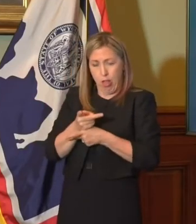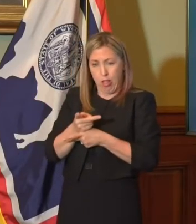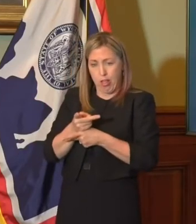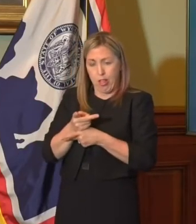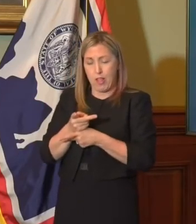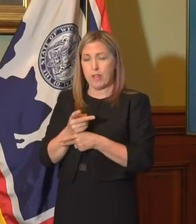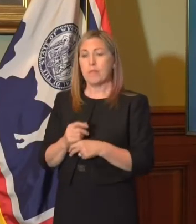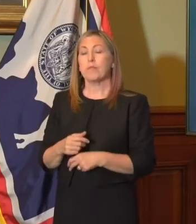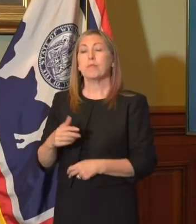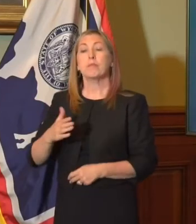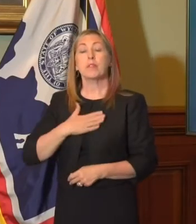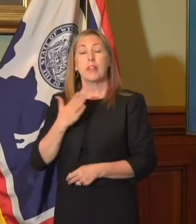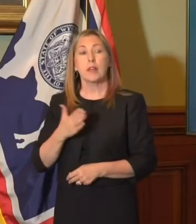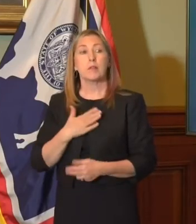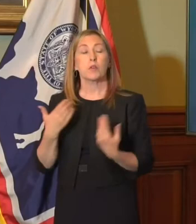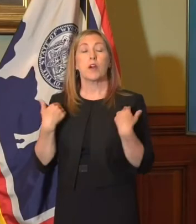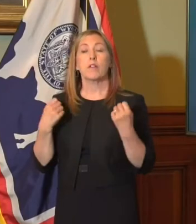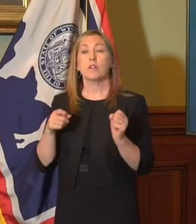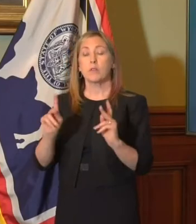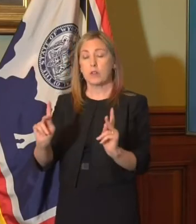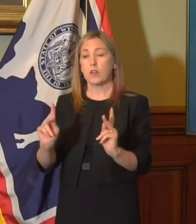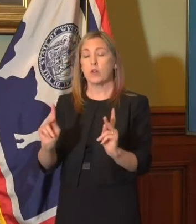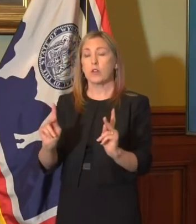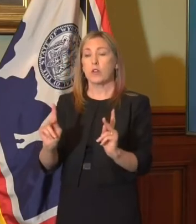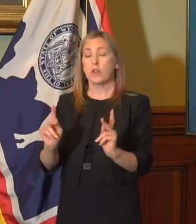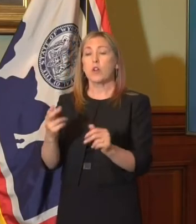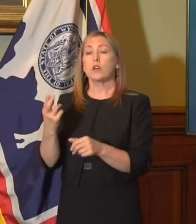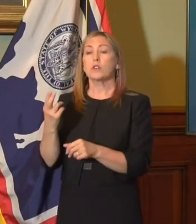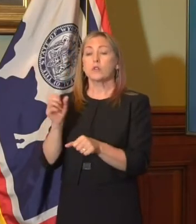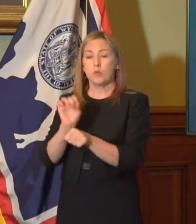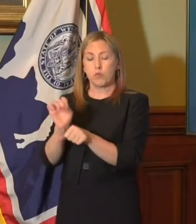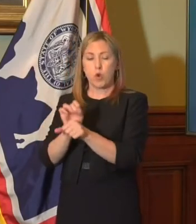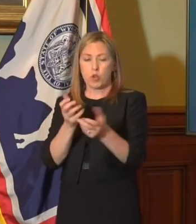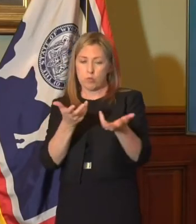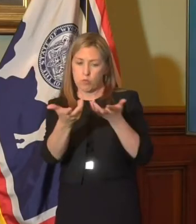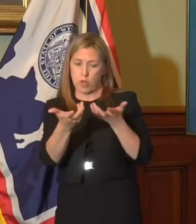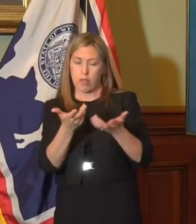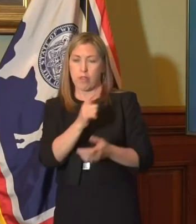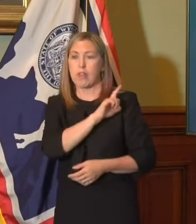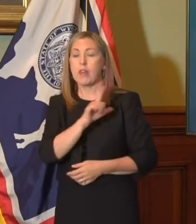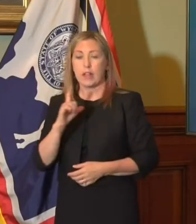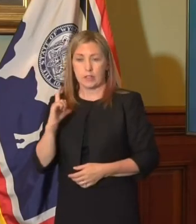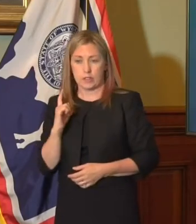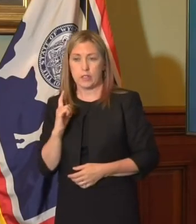I'm happy to have the opportunity to work with the legislature.